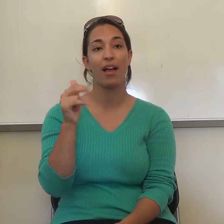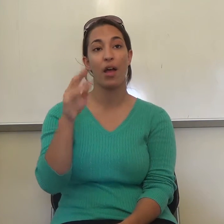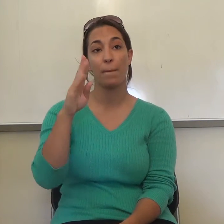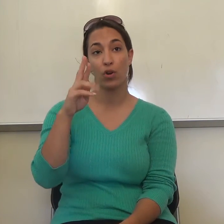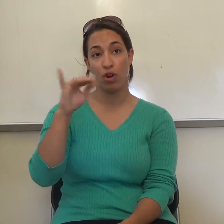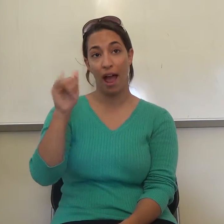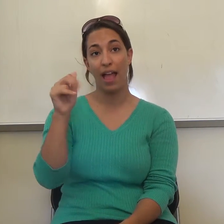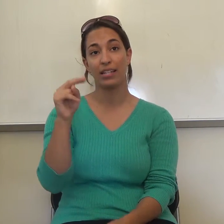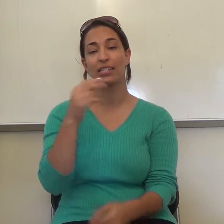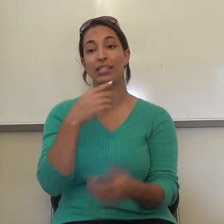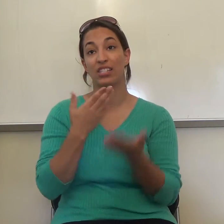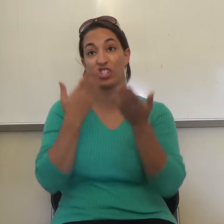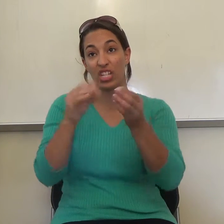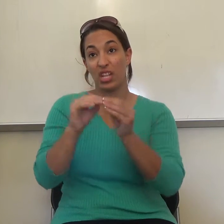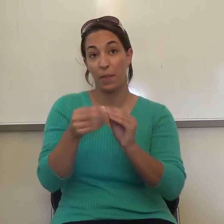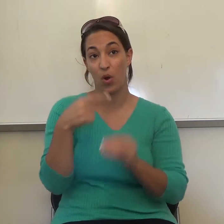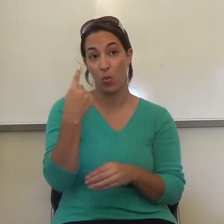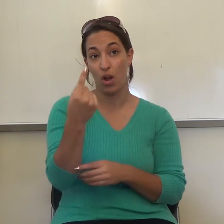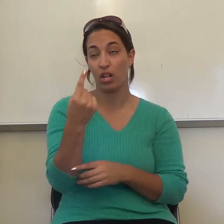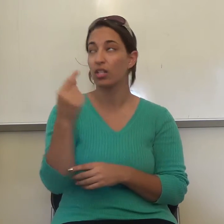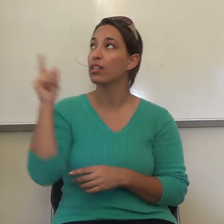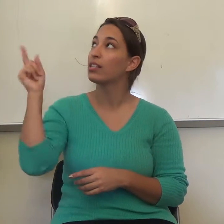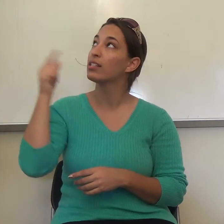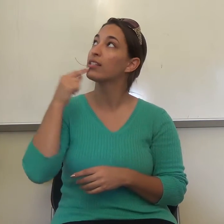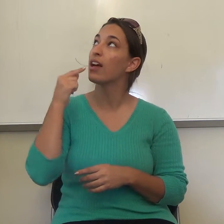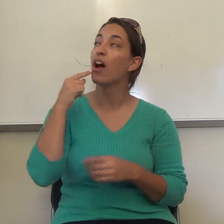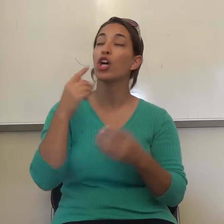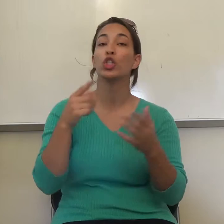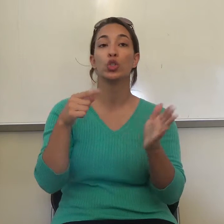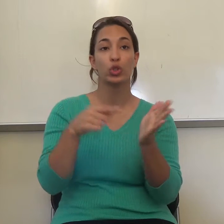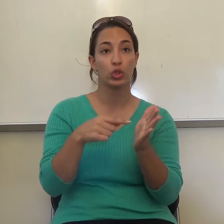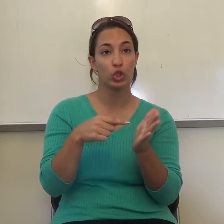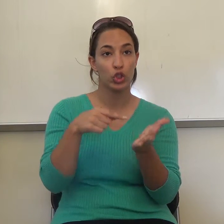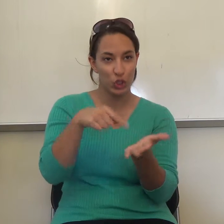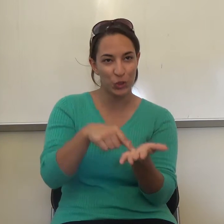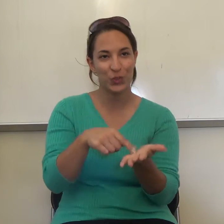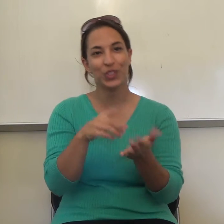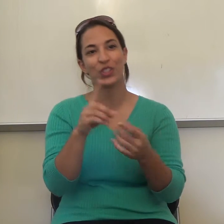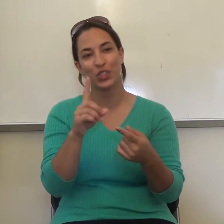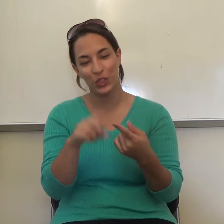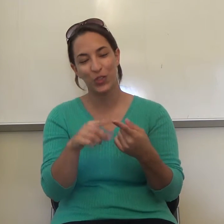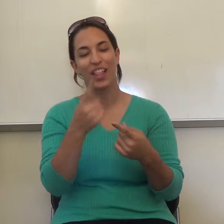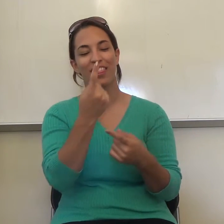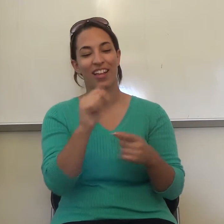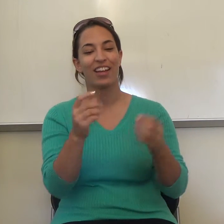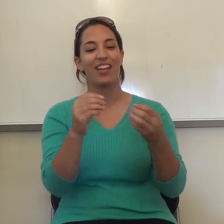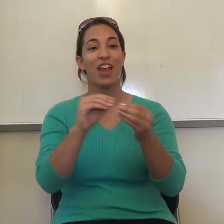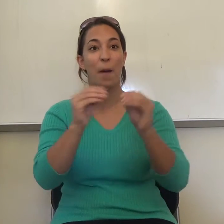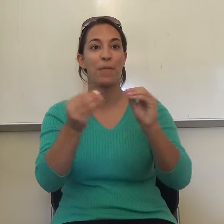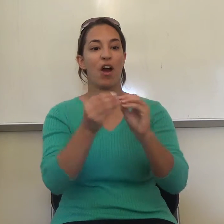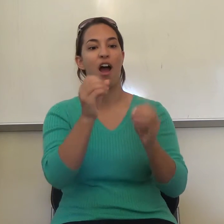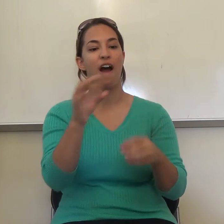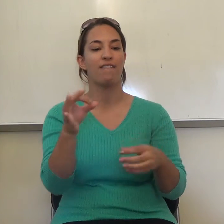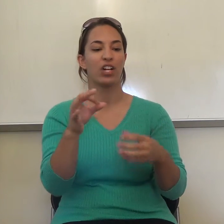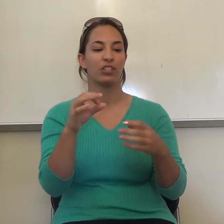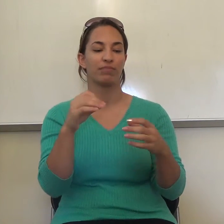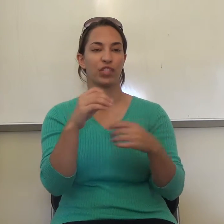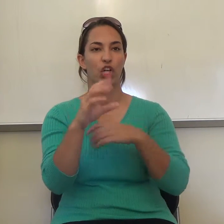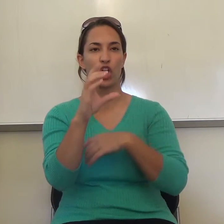crimes involving gun violence, New Orleans became the first of many cities